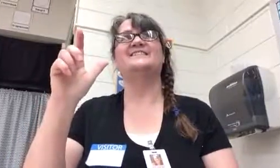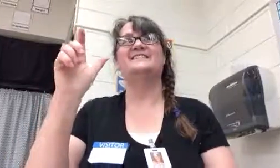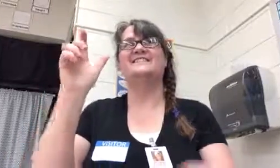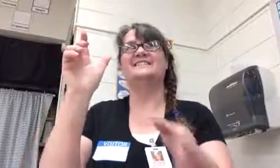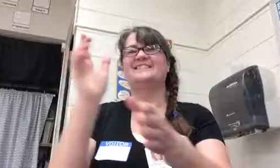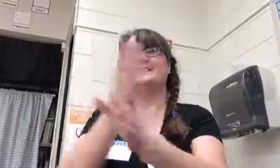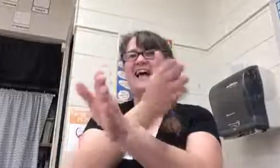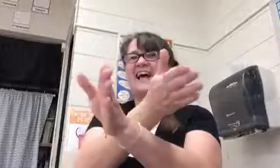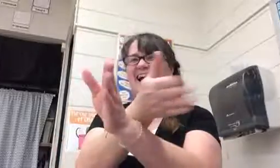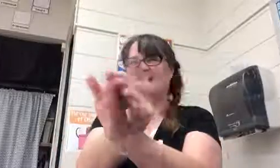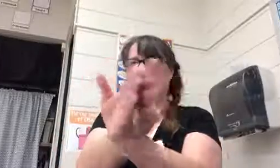Lift your hands.